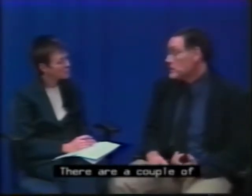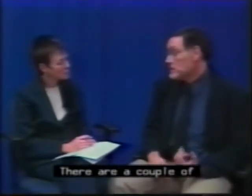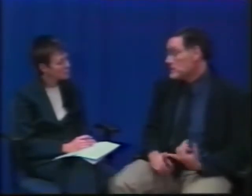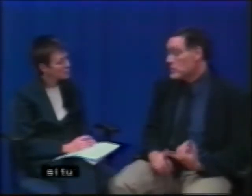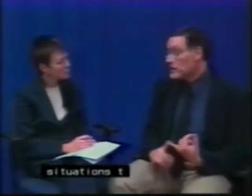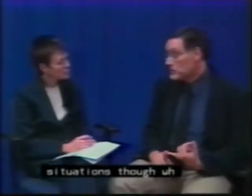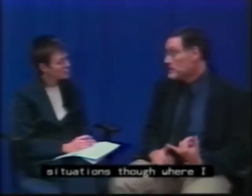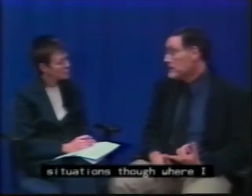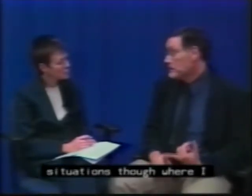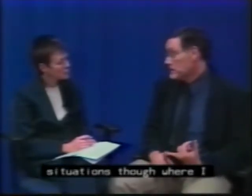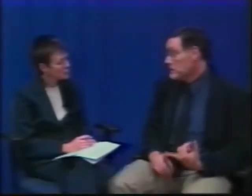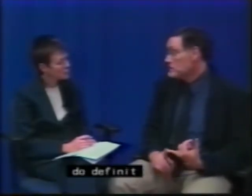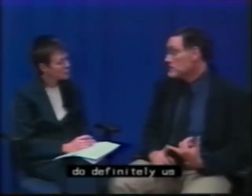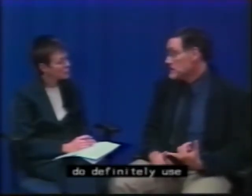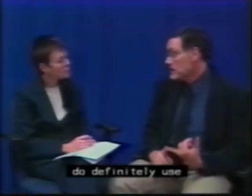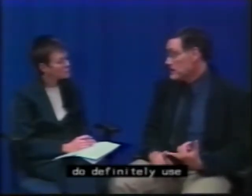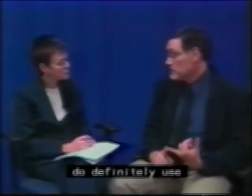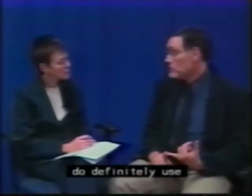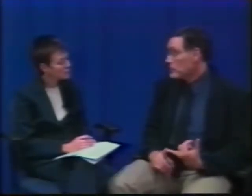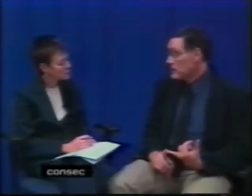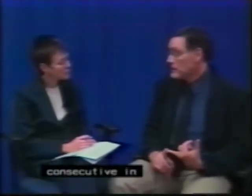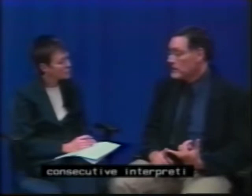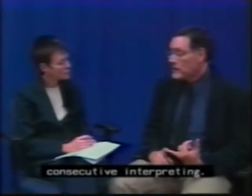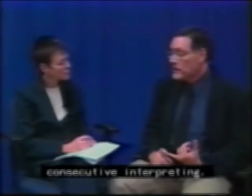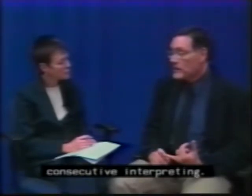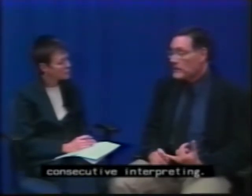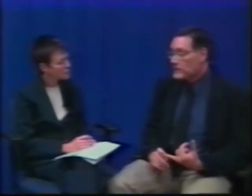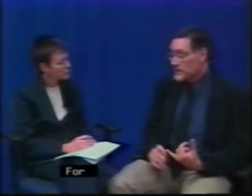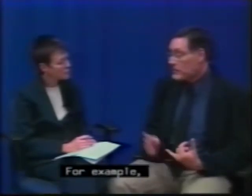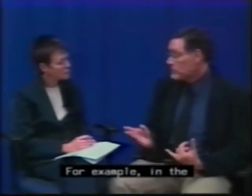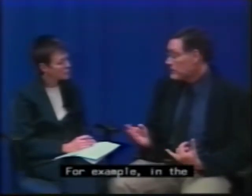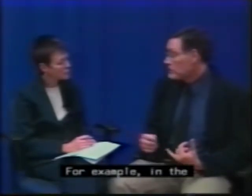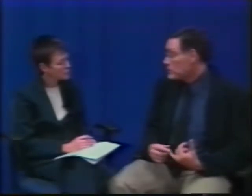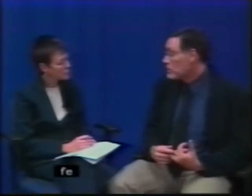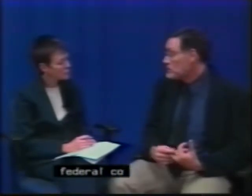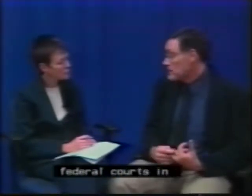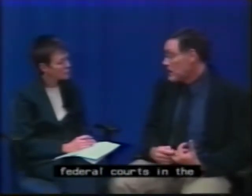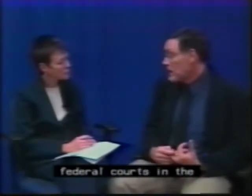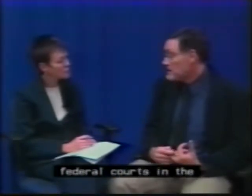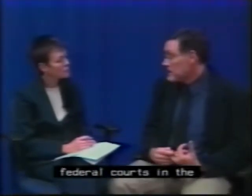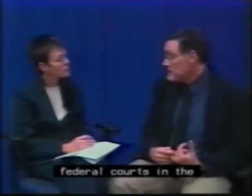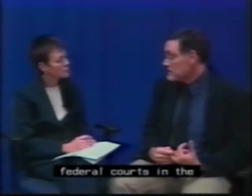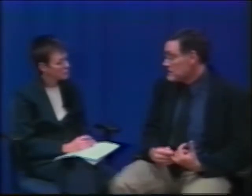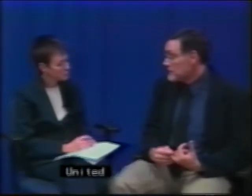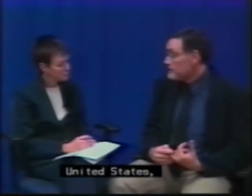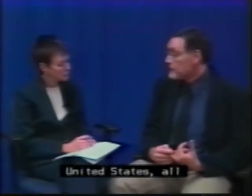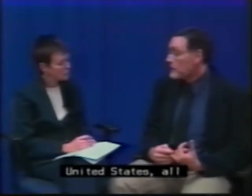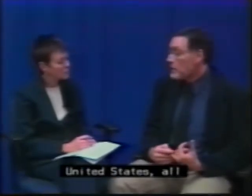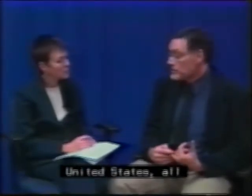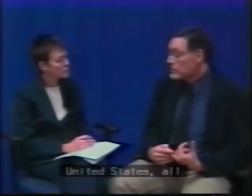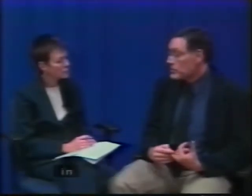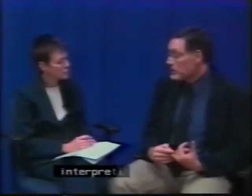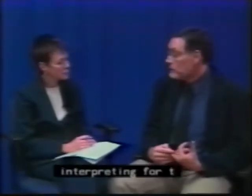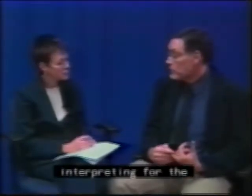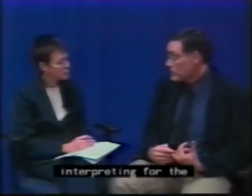situations, though, where I do definitely use consecutive interpreting. For example, in the federal courts in the United States, all interpreting for the